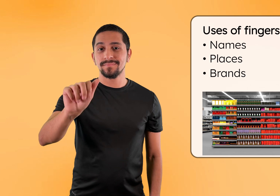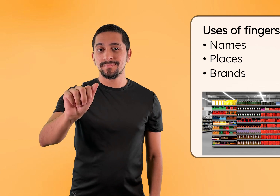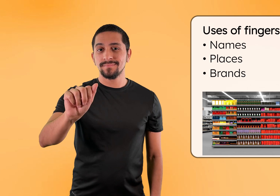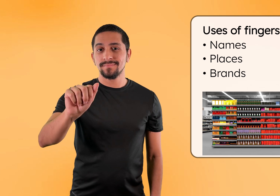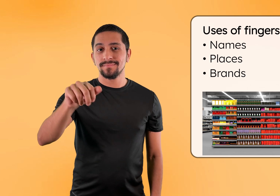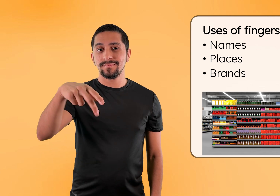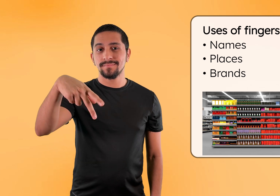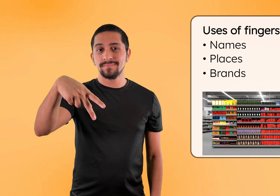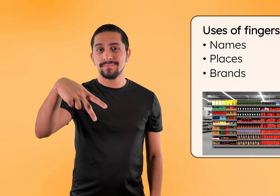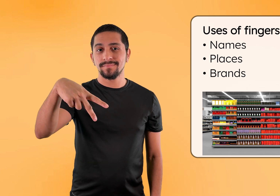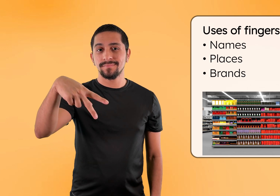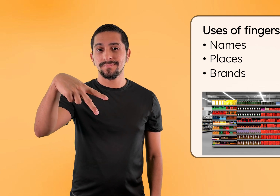or Apple.